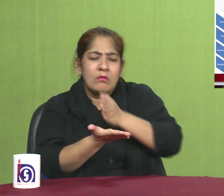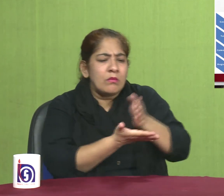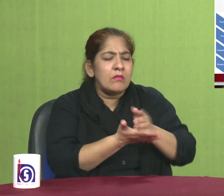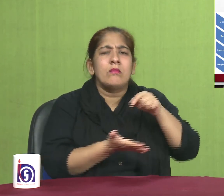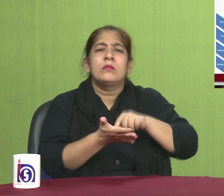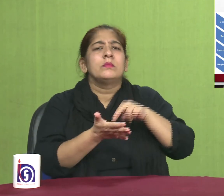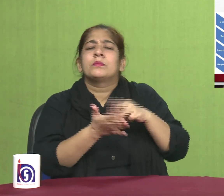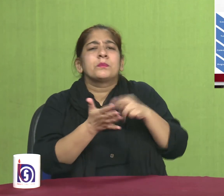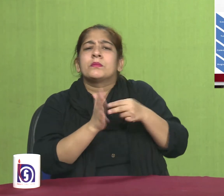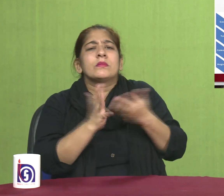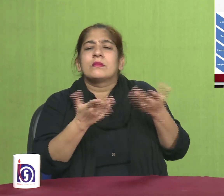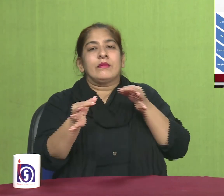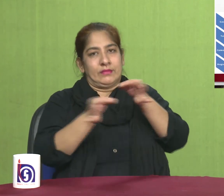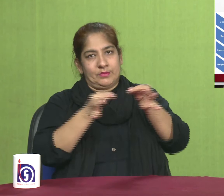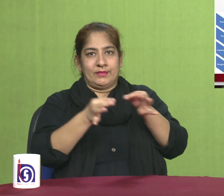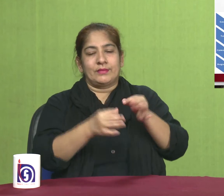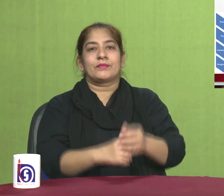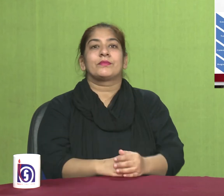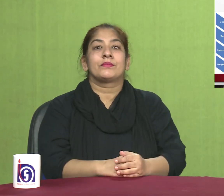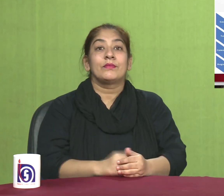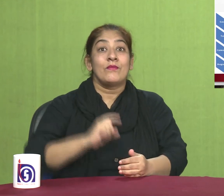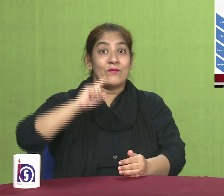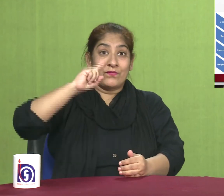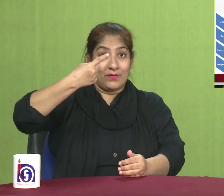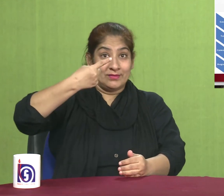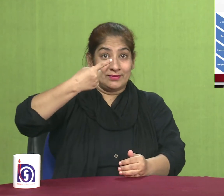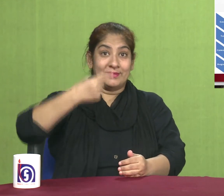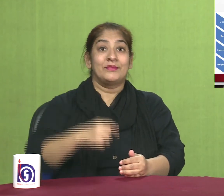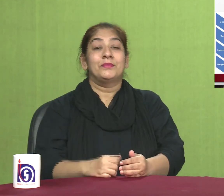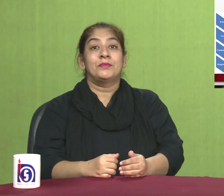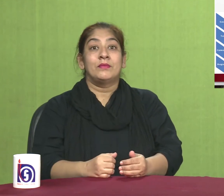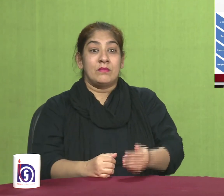Let's now understand different types of debentures. The